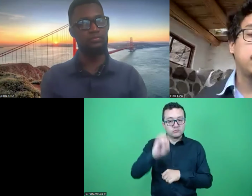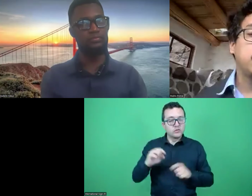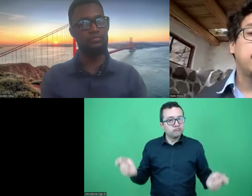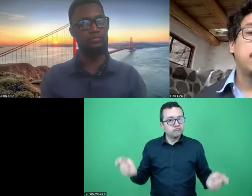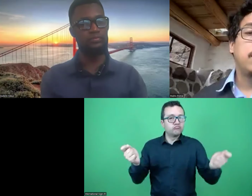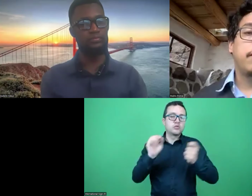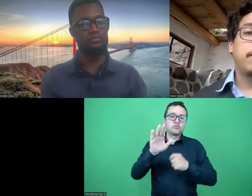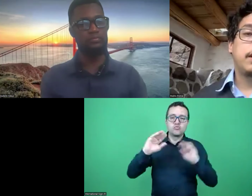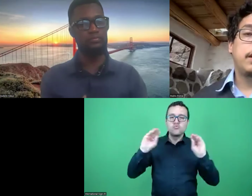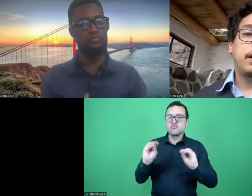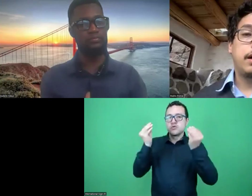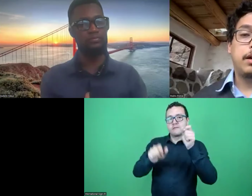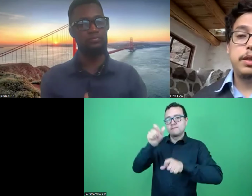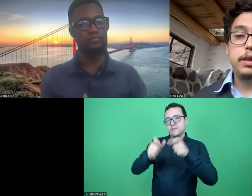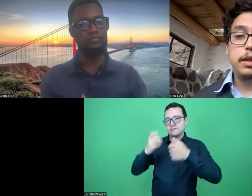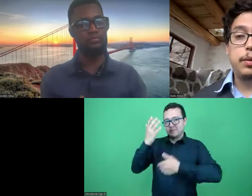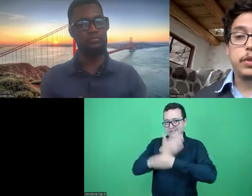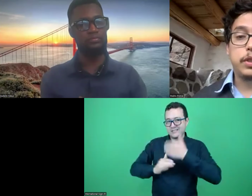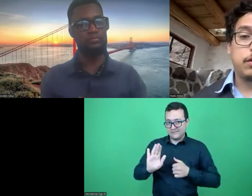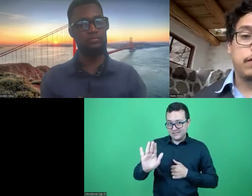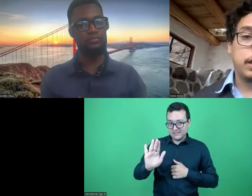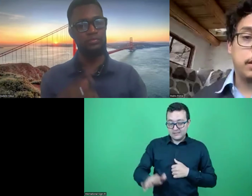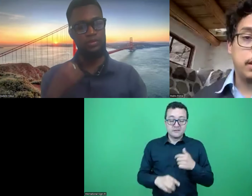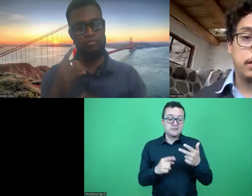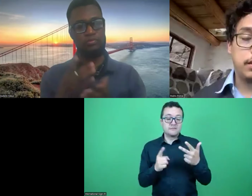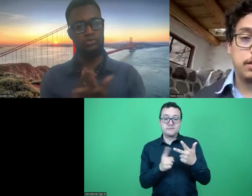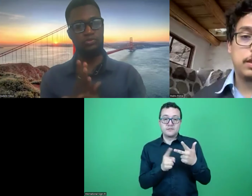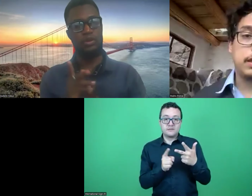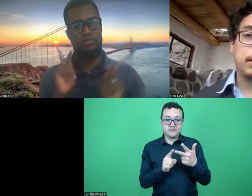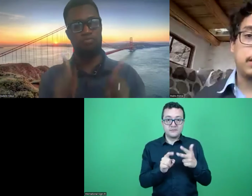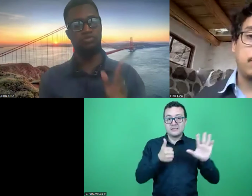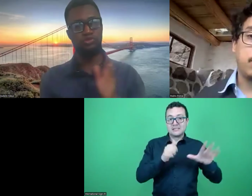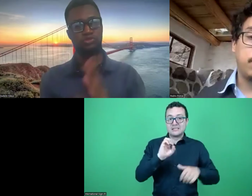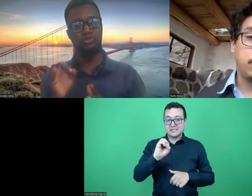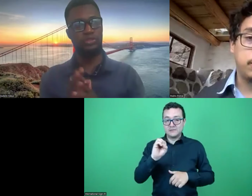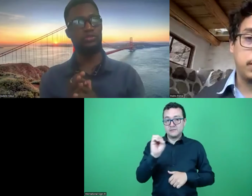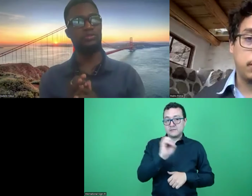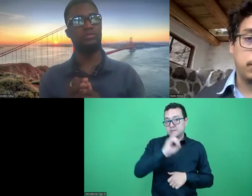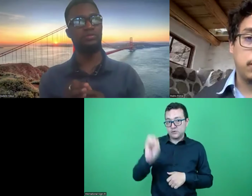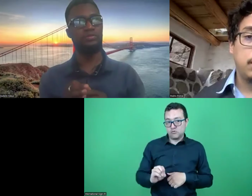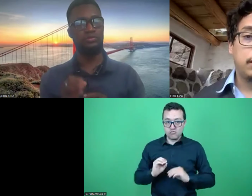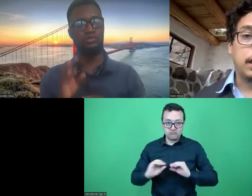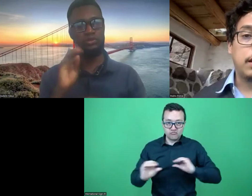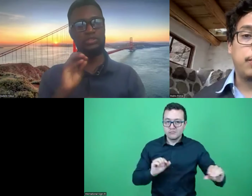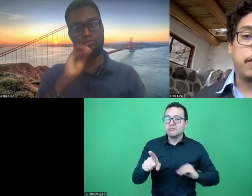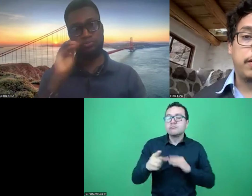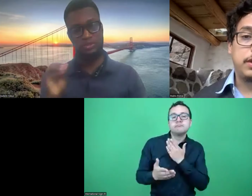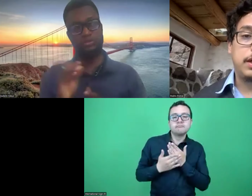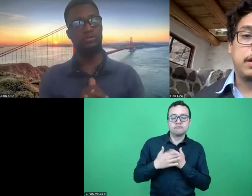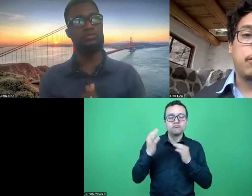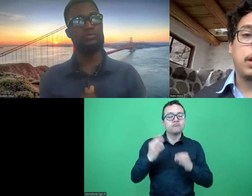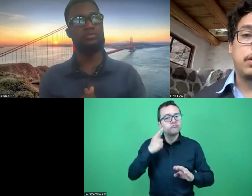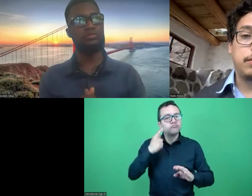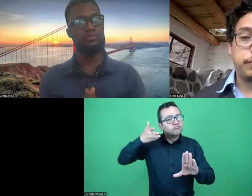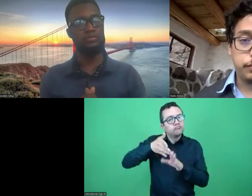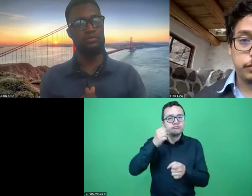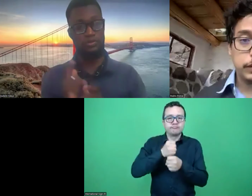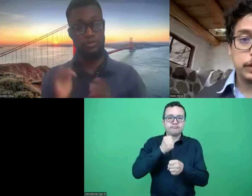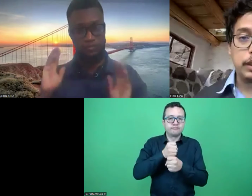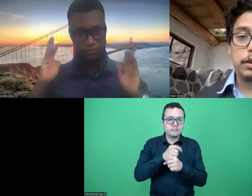disabilities. And finally, 68% of grantees said that they were focusing on tackling poverty and